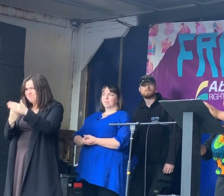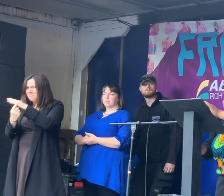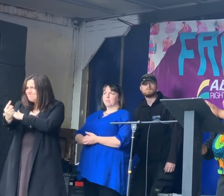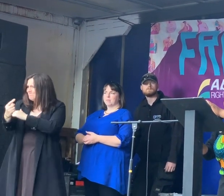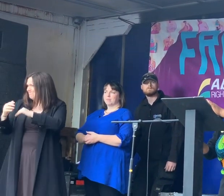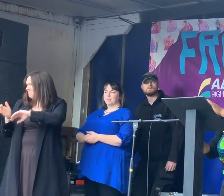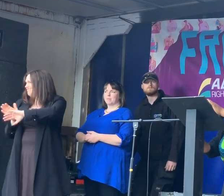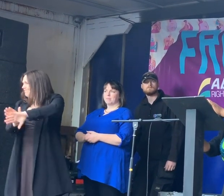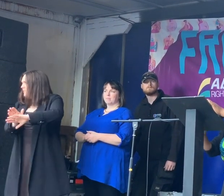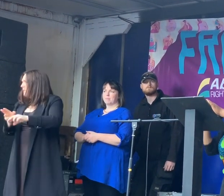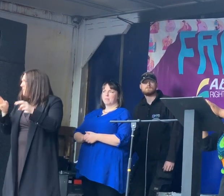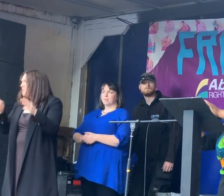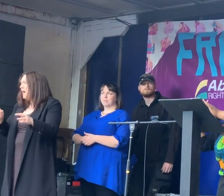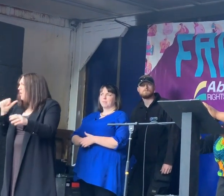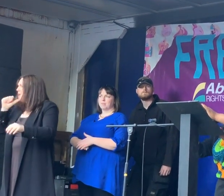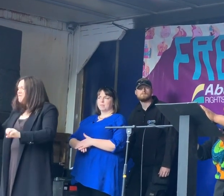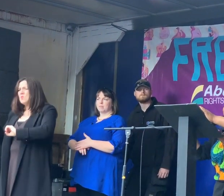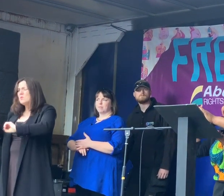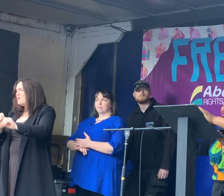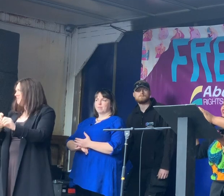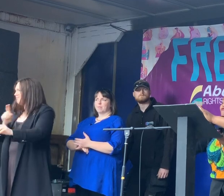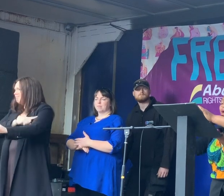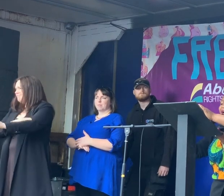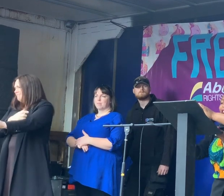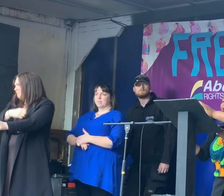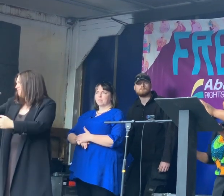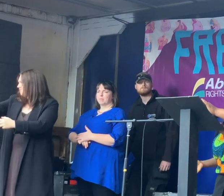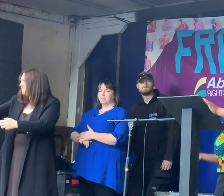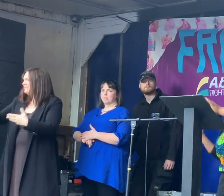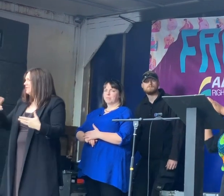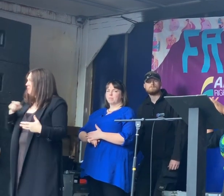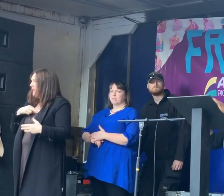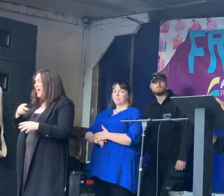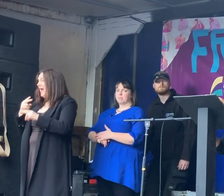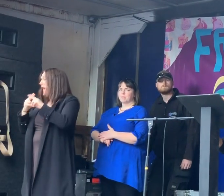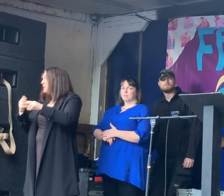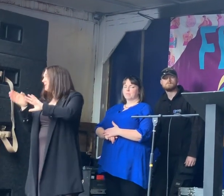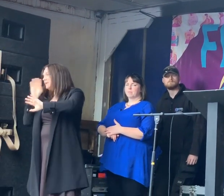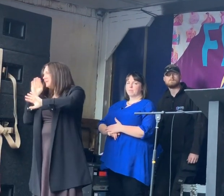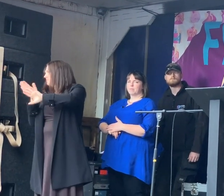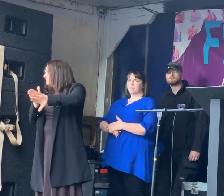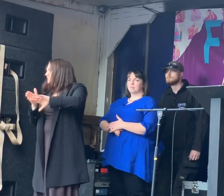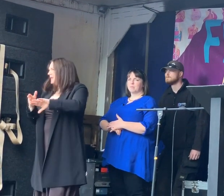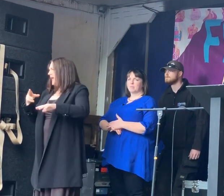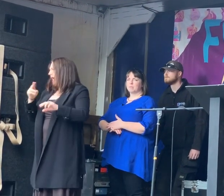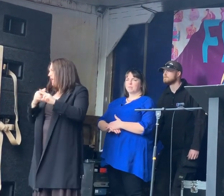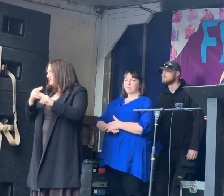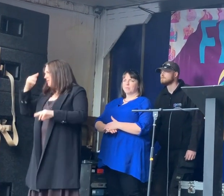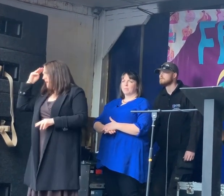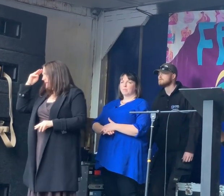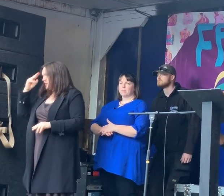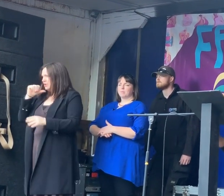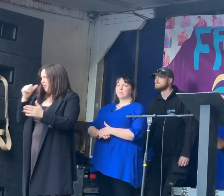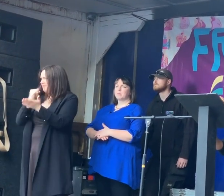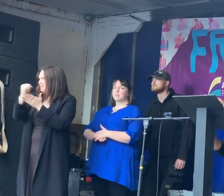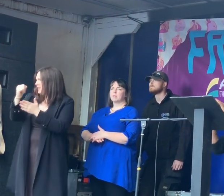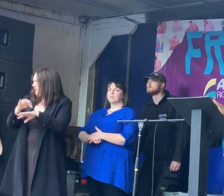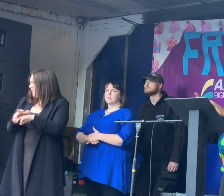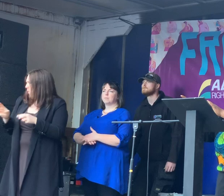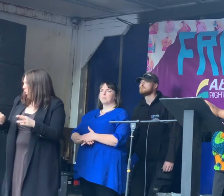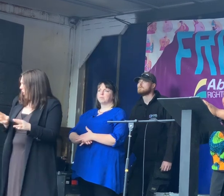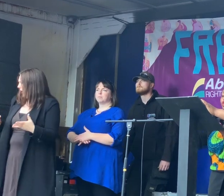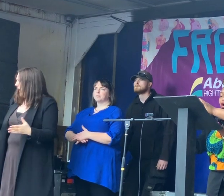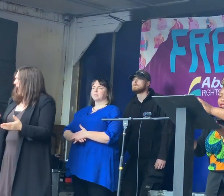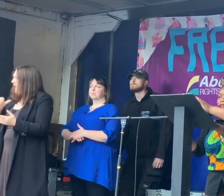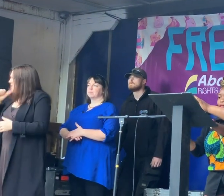are powerless. They are out of sight, out of mind. They are denied the right to work. They have no voice, and